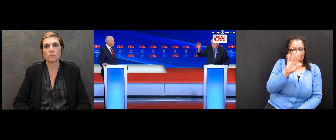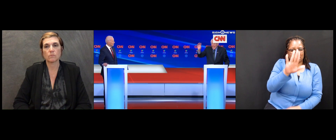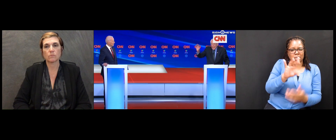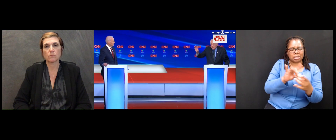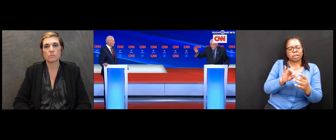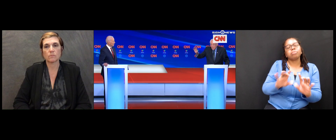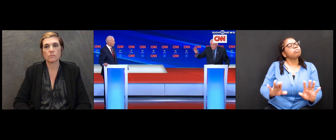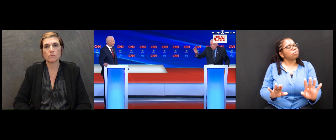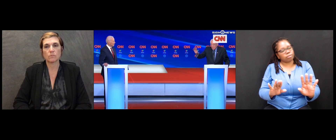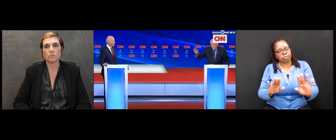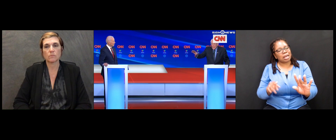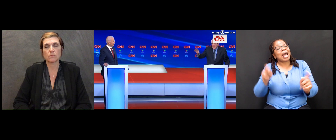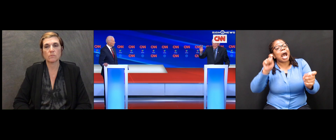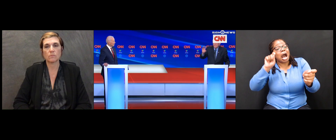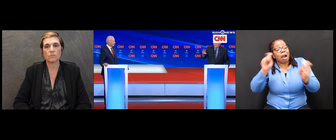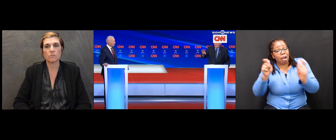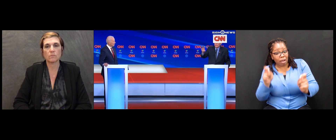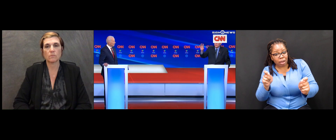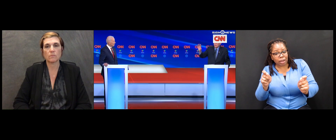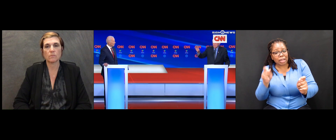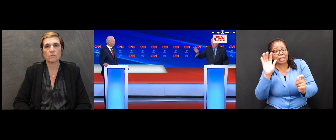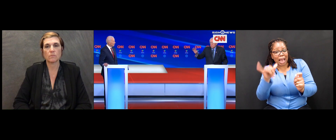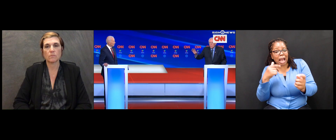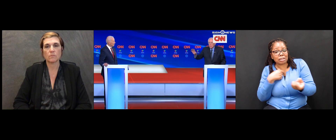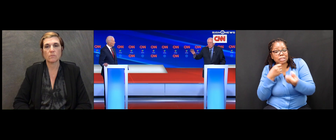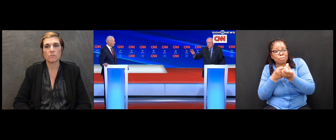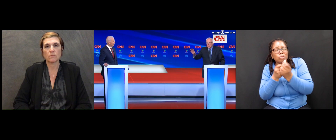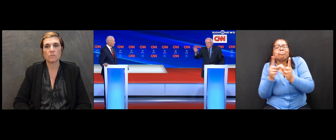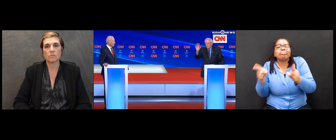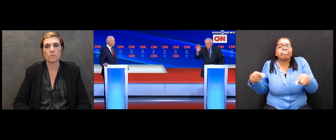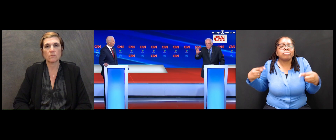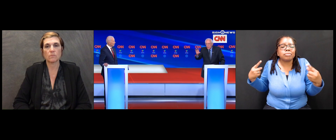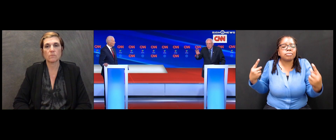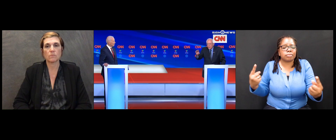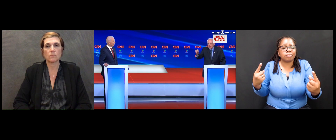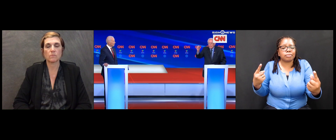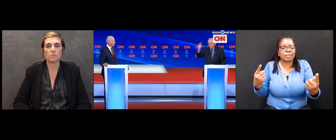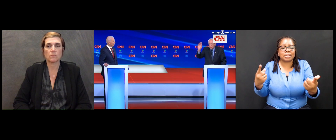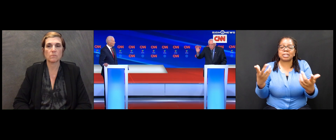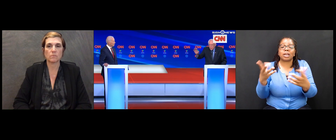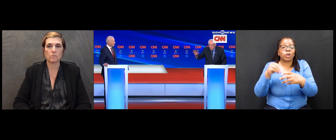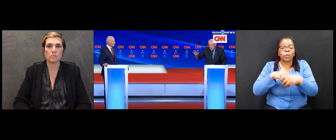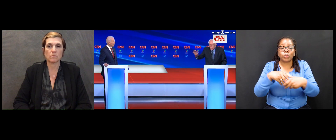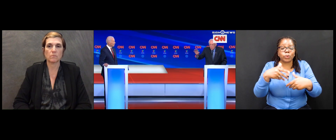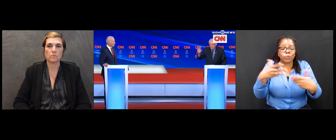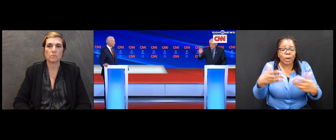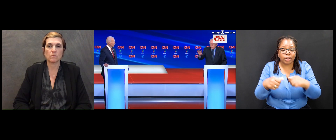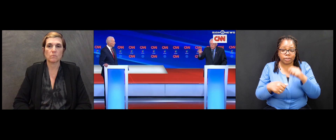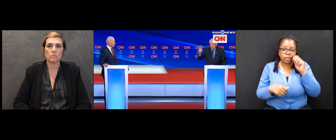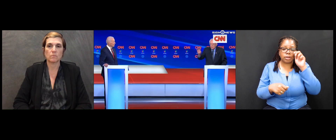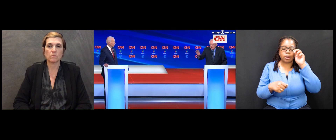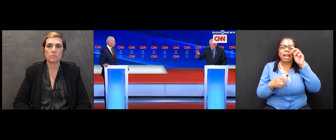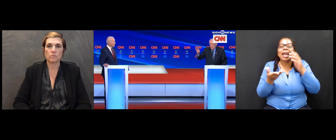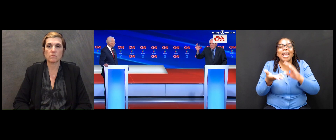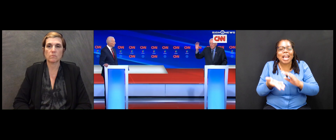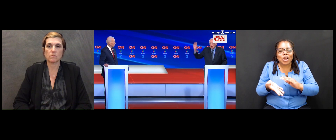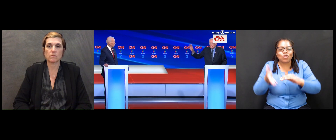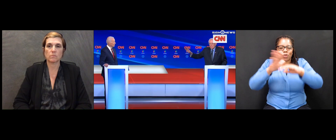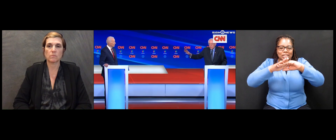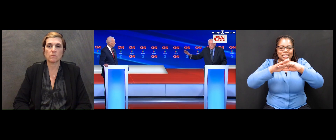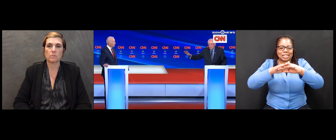Adjustments that I advocated and have advocated for years is, among other things, increasing the cost of